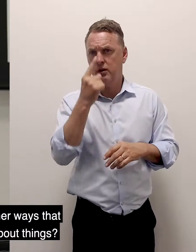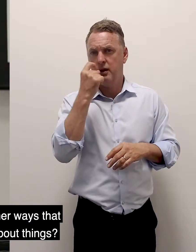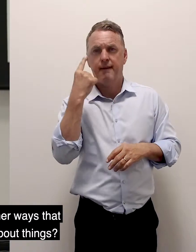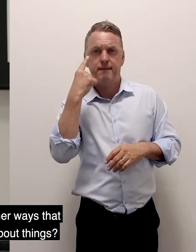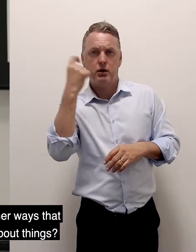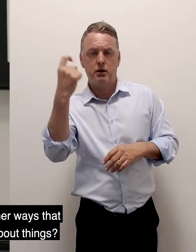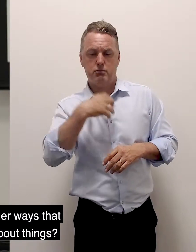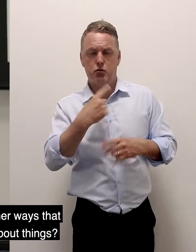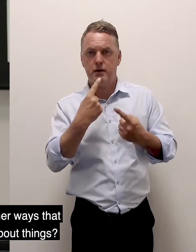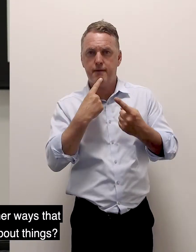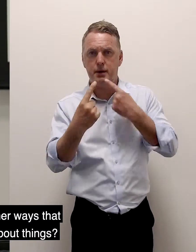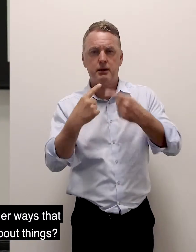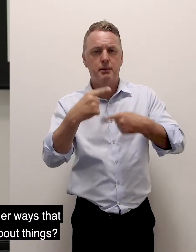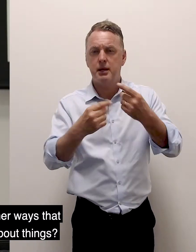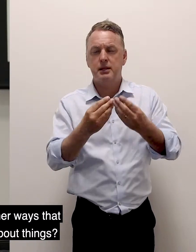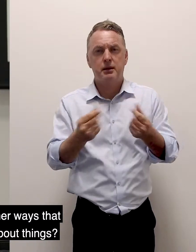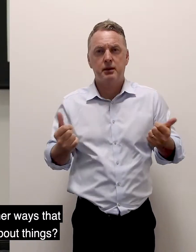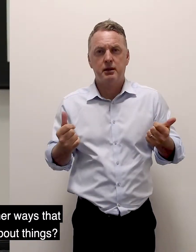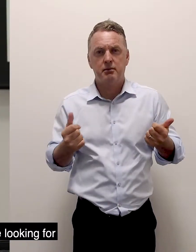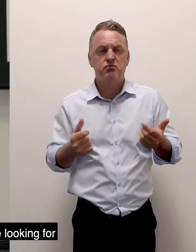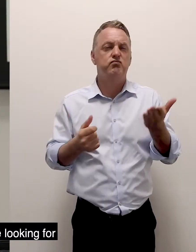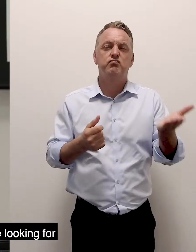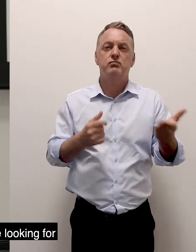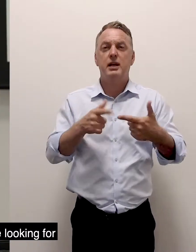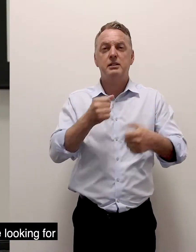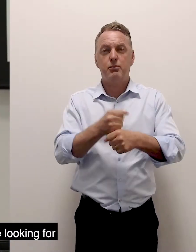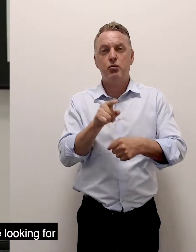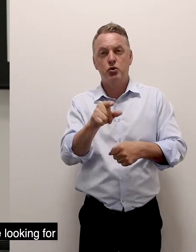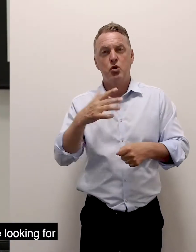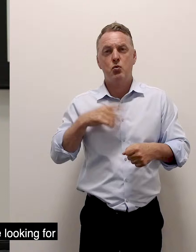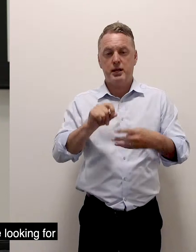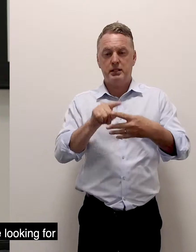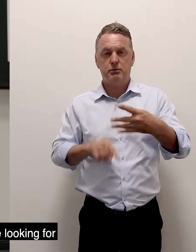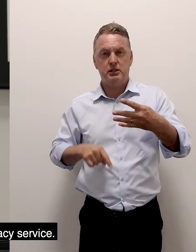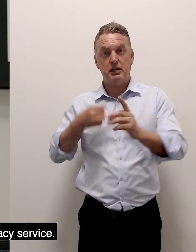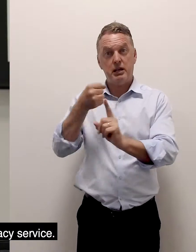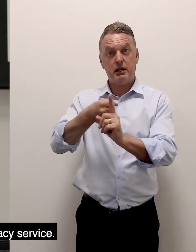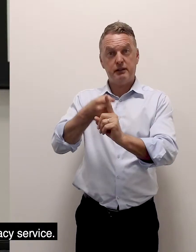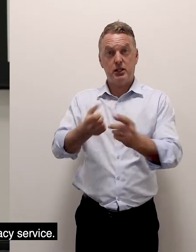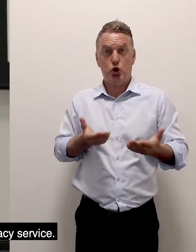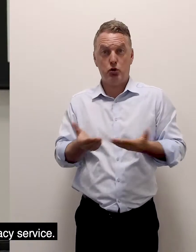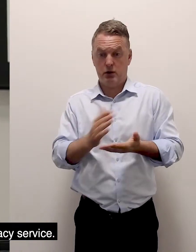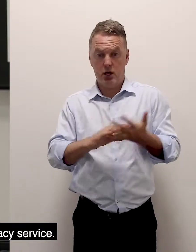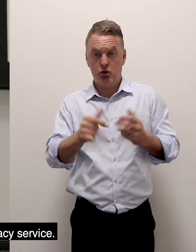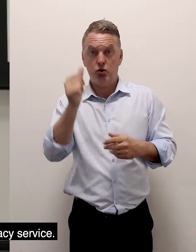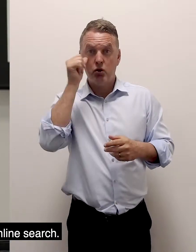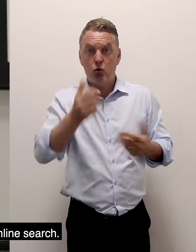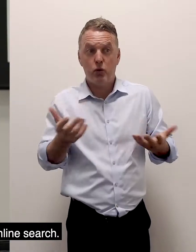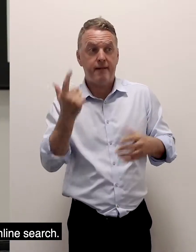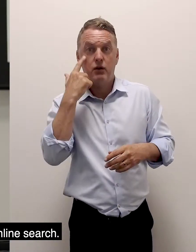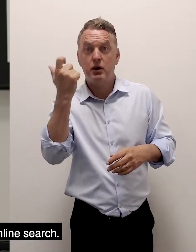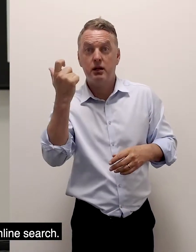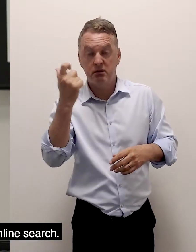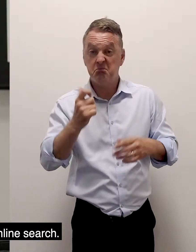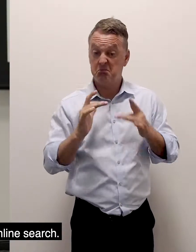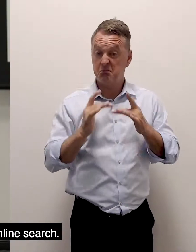some other ways that you can find out about things? So let's say you're looking for a disability advocacy service. You